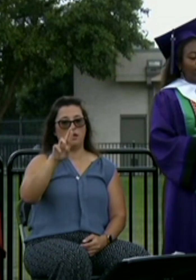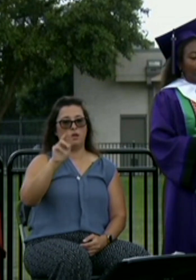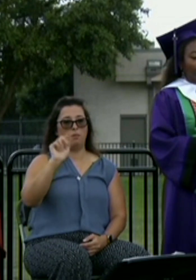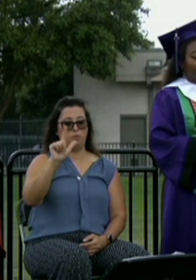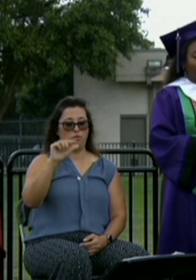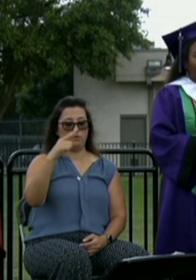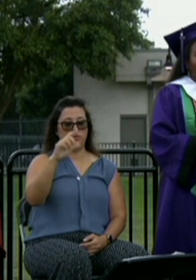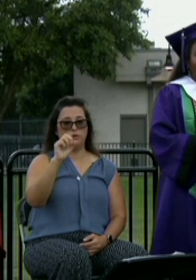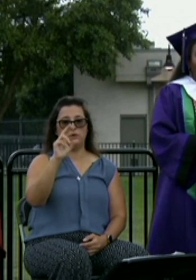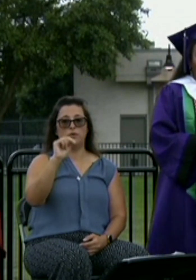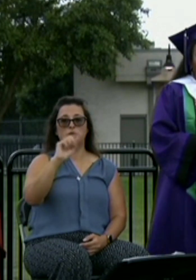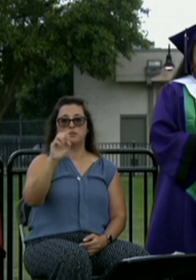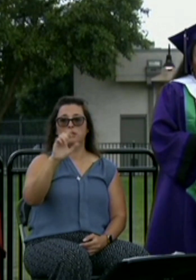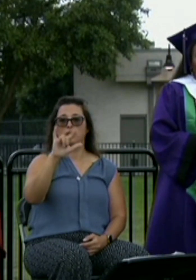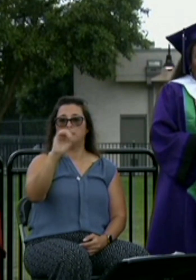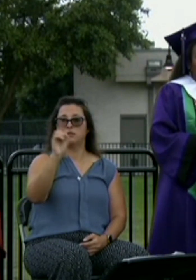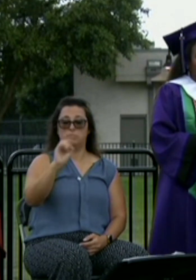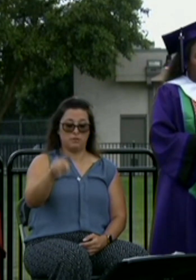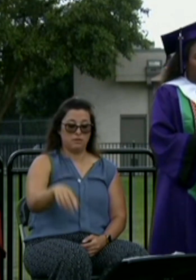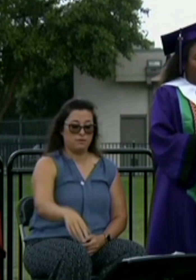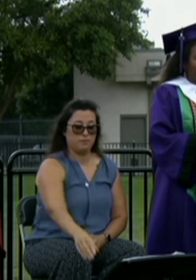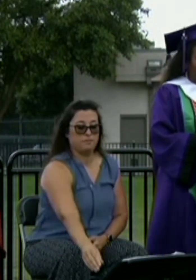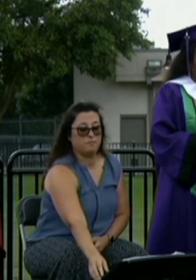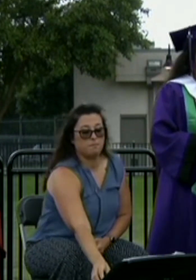Gonzalez, and Kate Kopke.